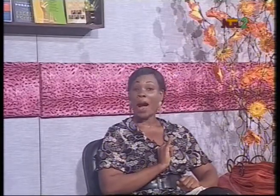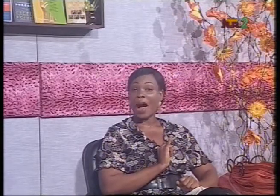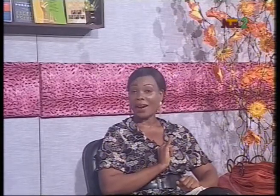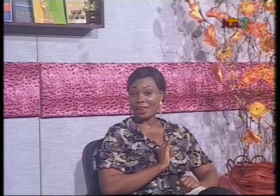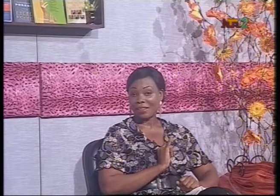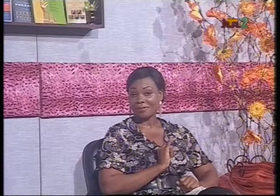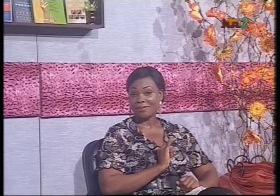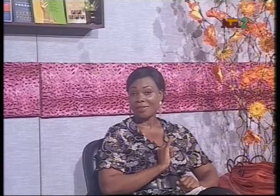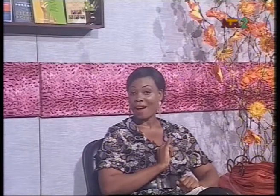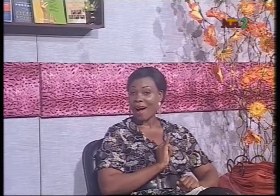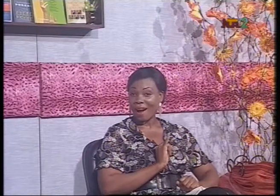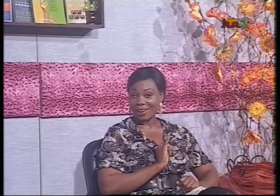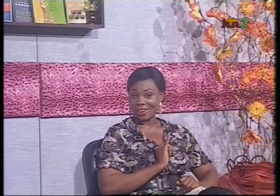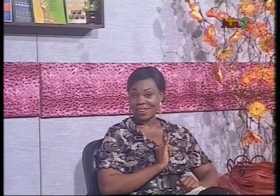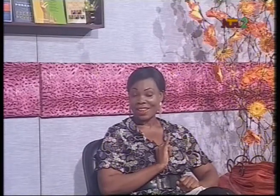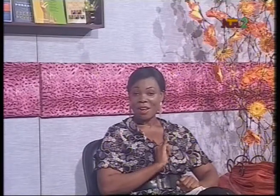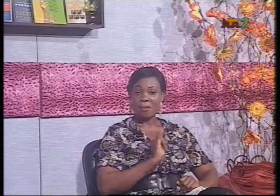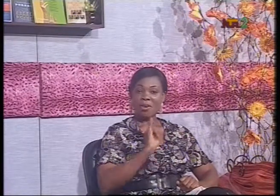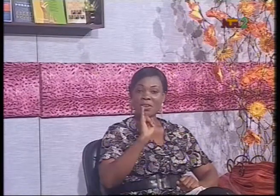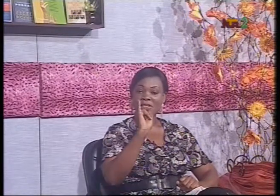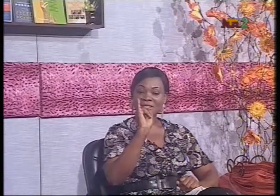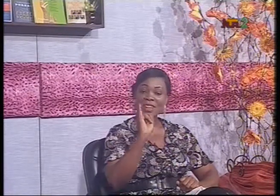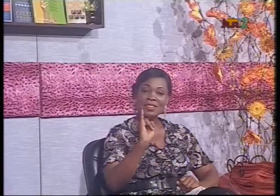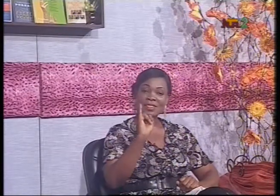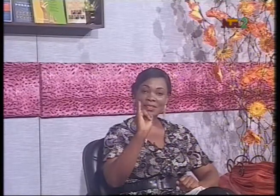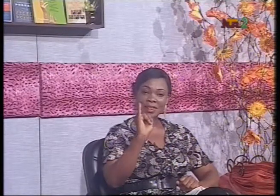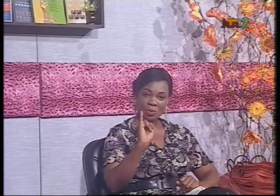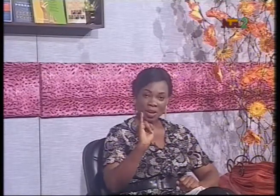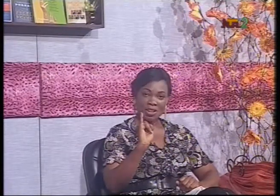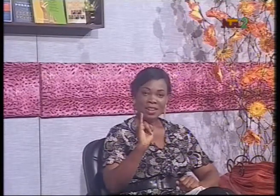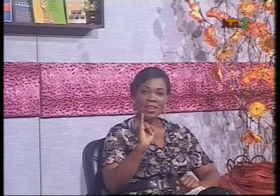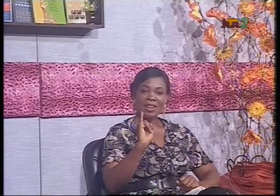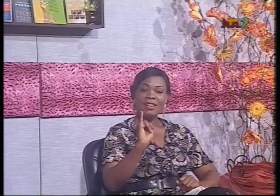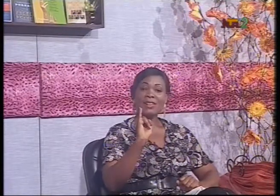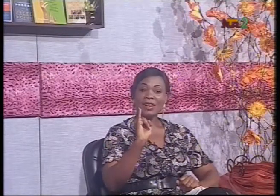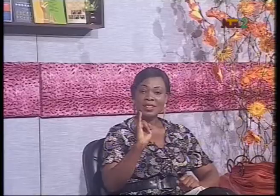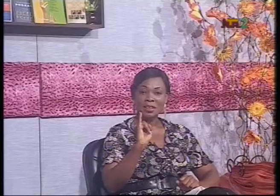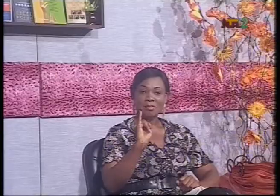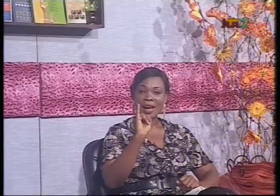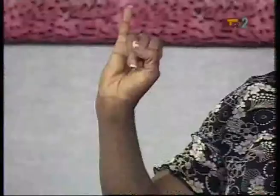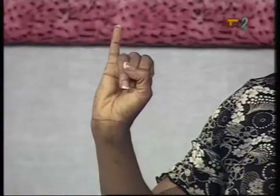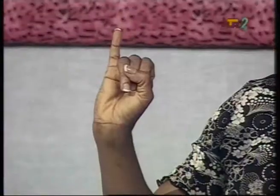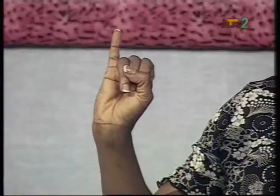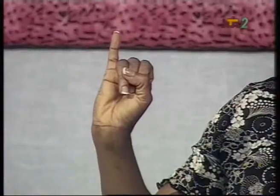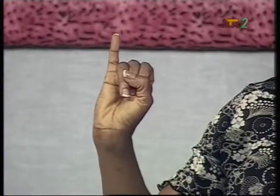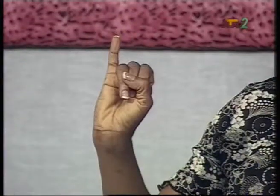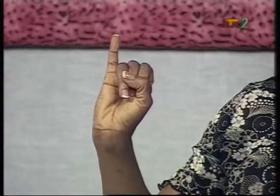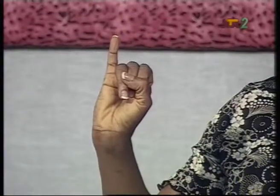I. I. But if it stands this way, it's a letter I. Have you